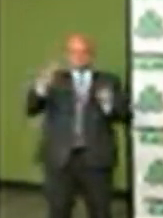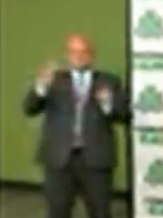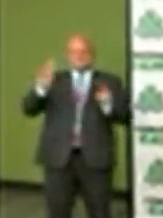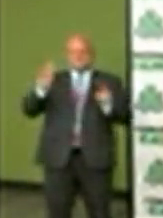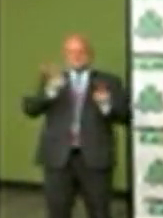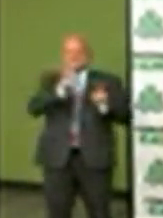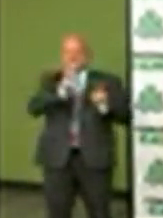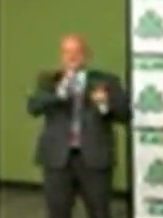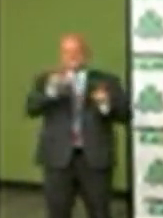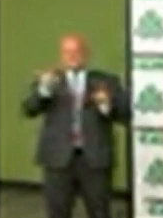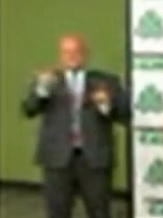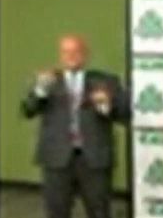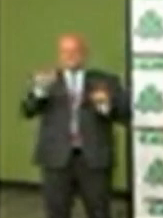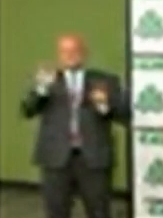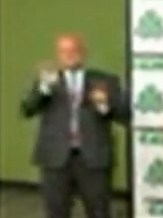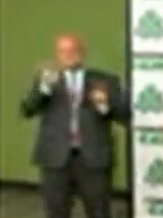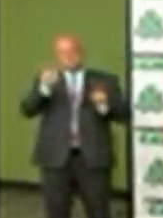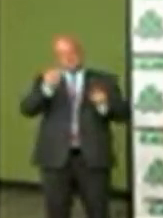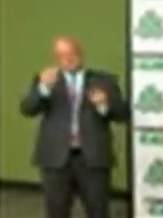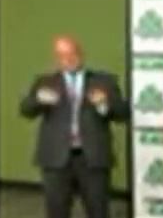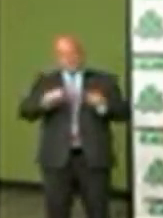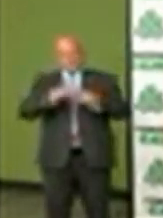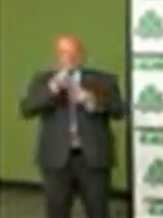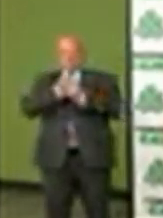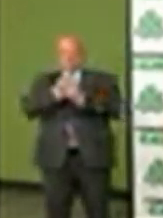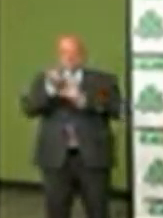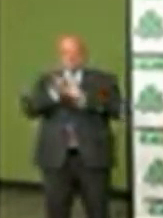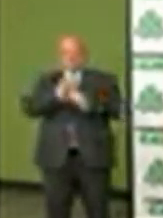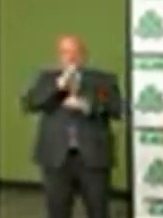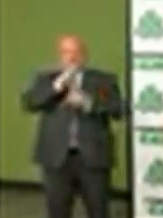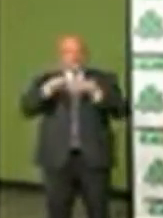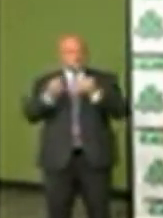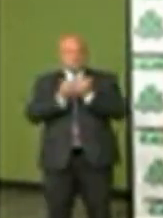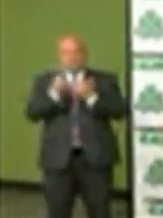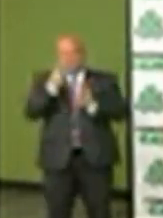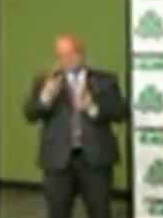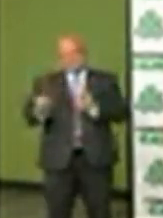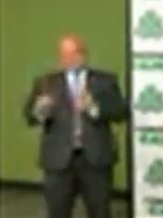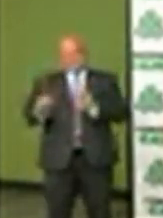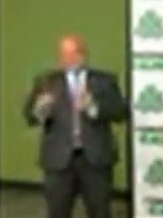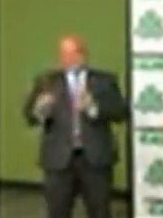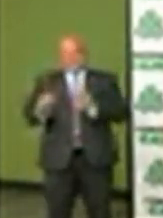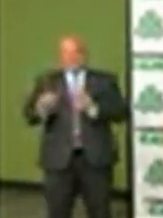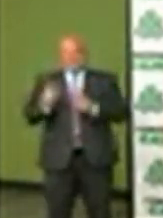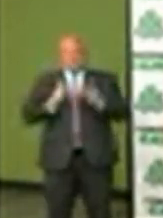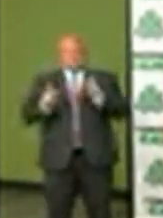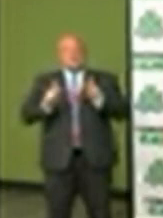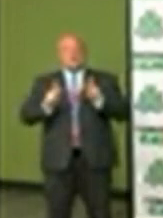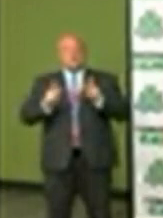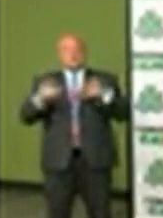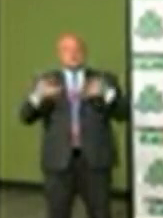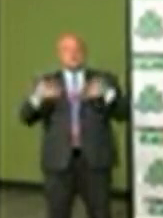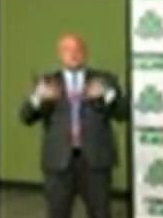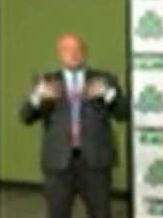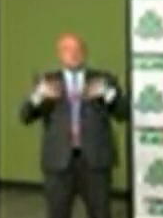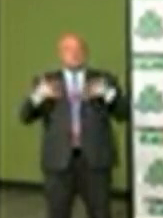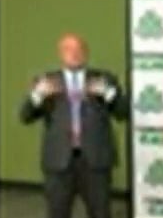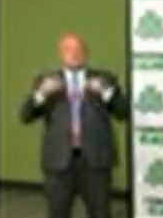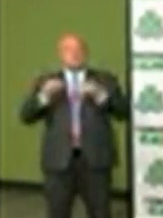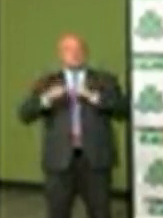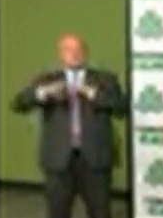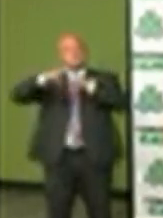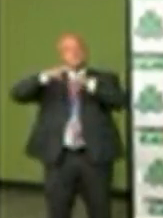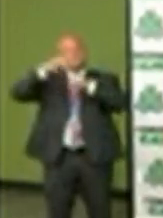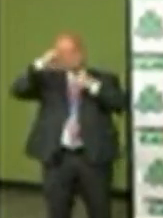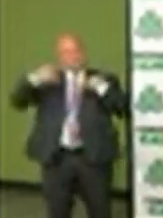24, about 20%. But it impacts every age group. We can see as well, no one is immune because you're young, and